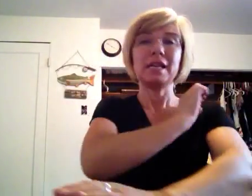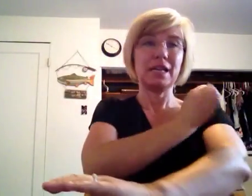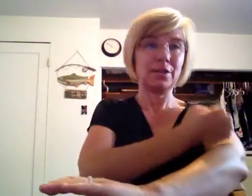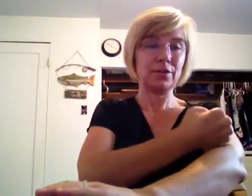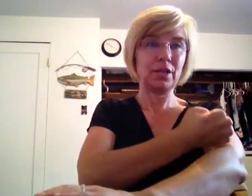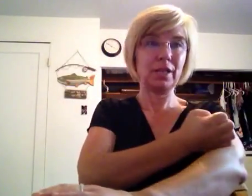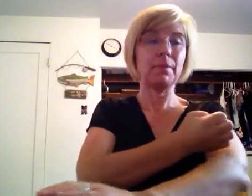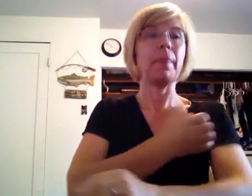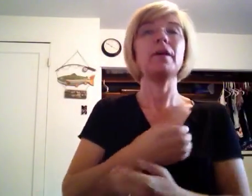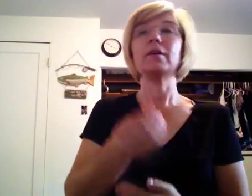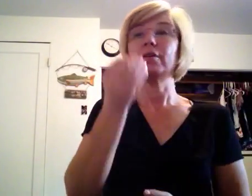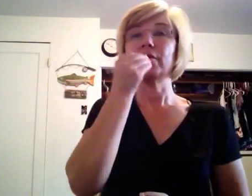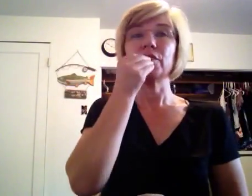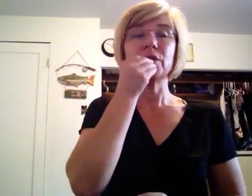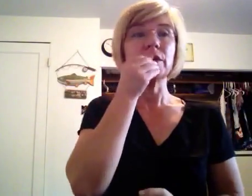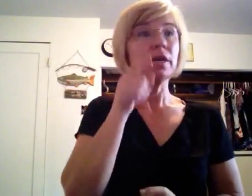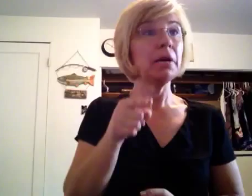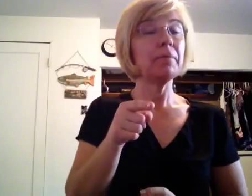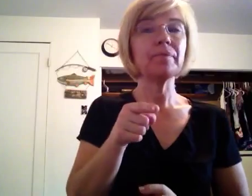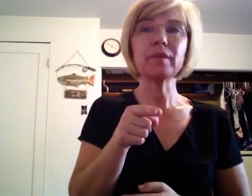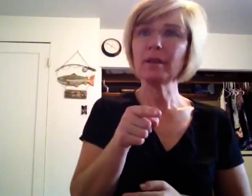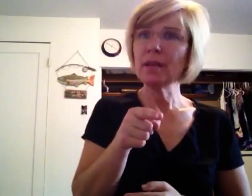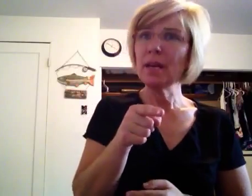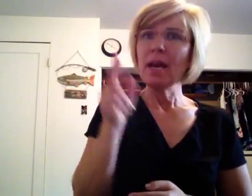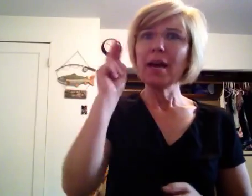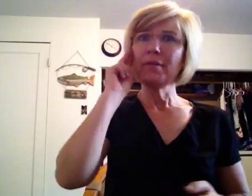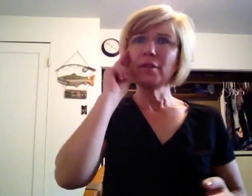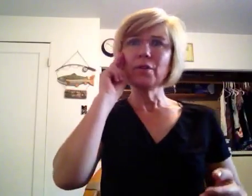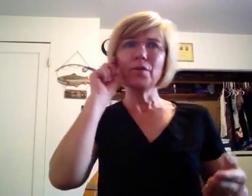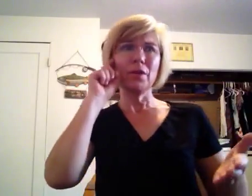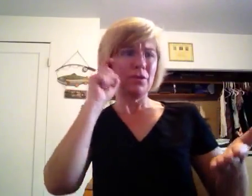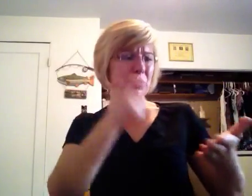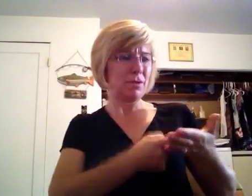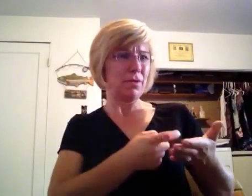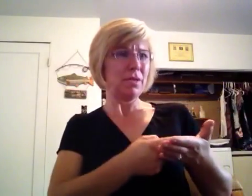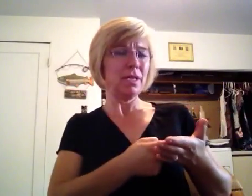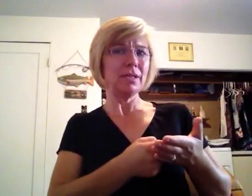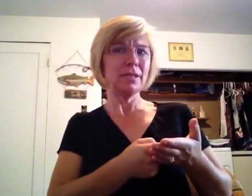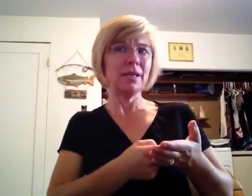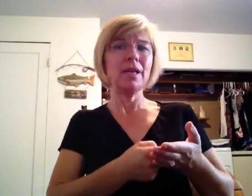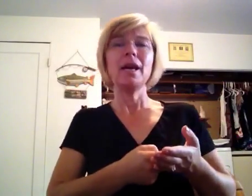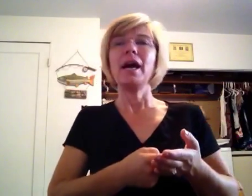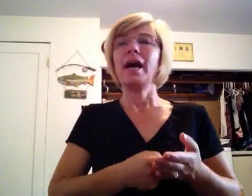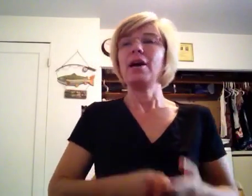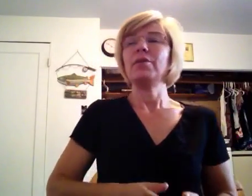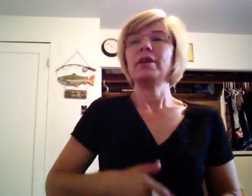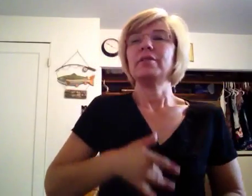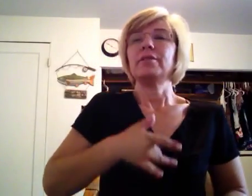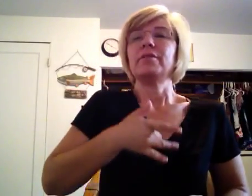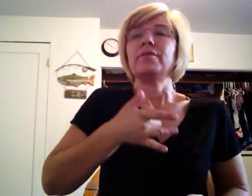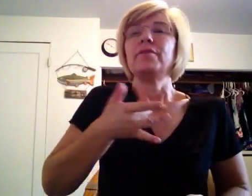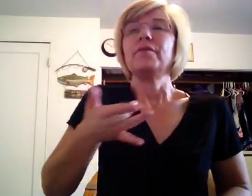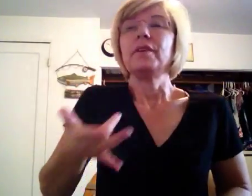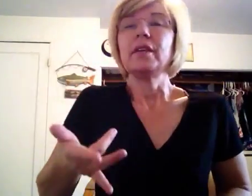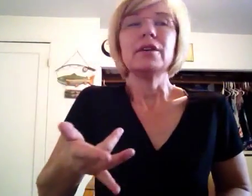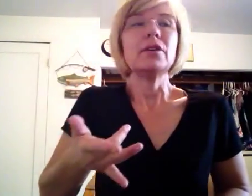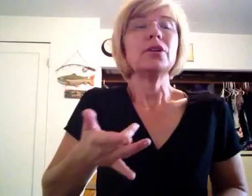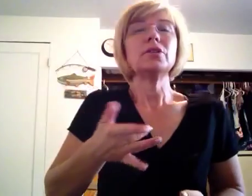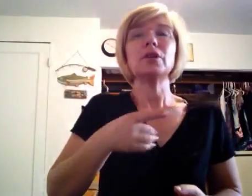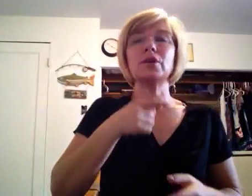around? They're filling the air with oxygen. And these are the different components that are a part of photosynthesis. The